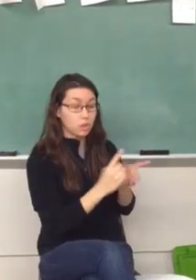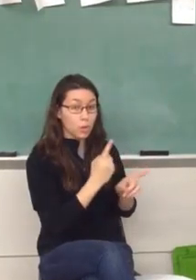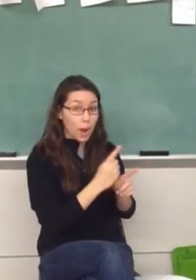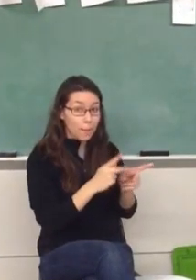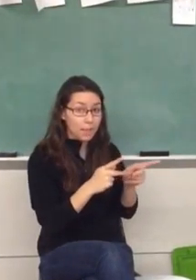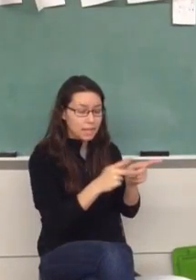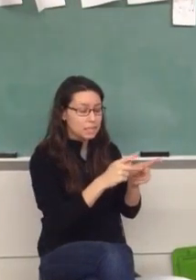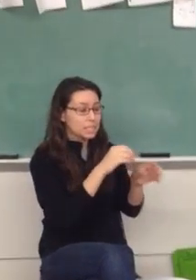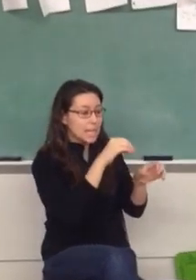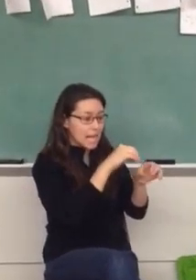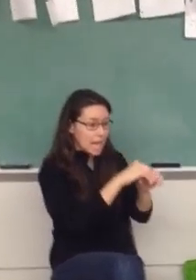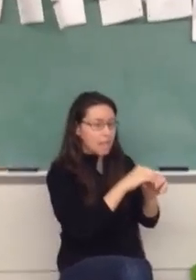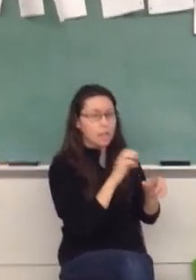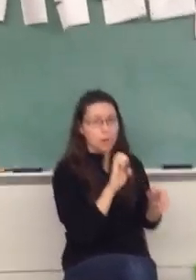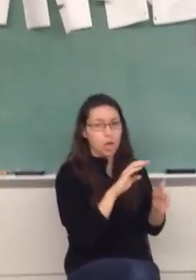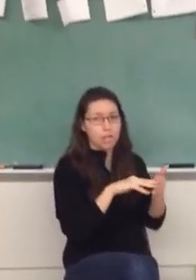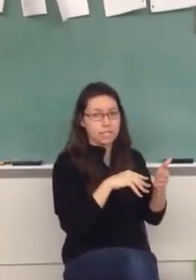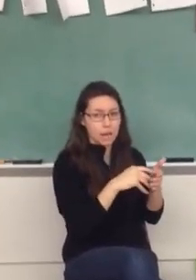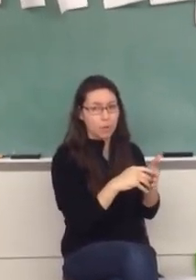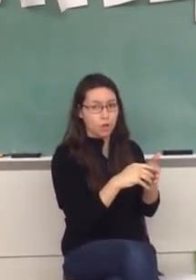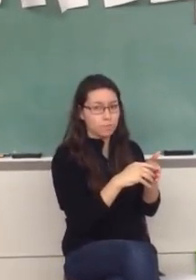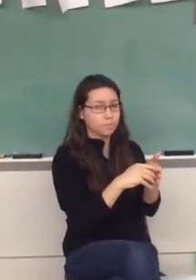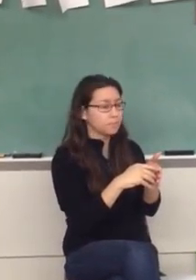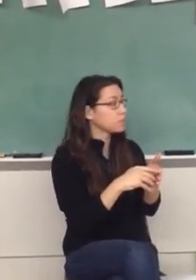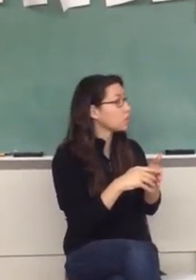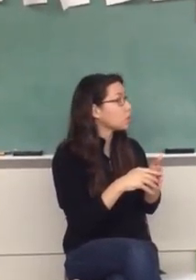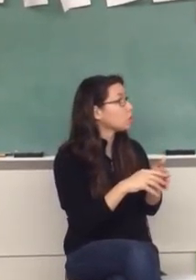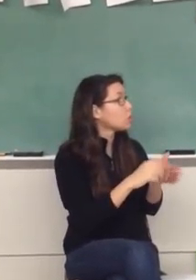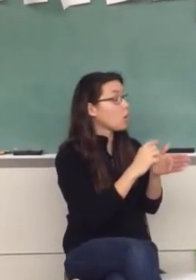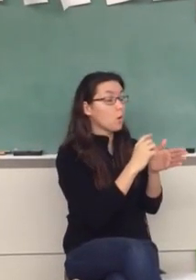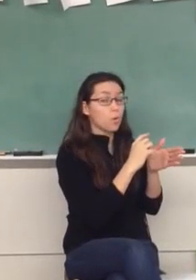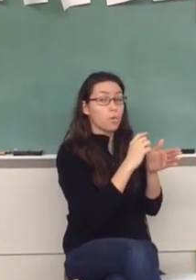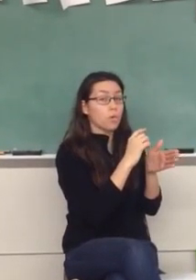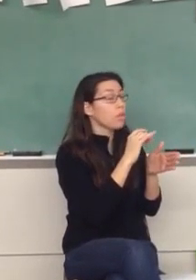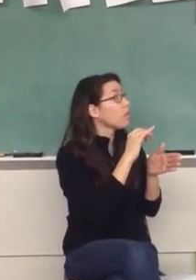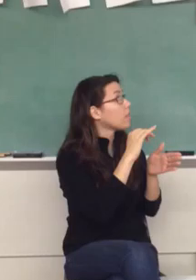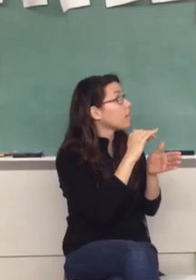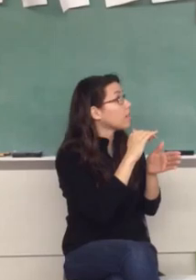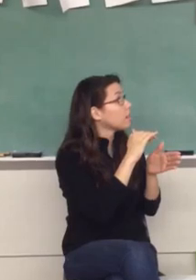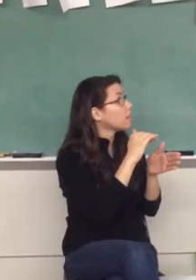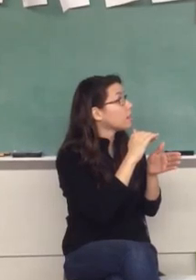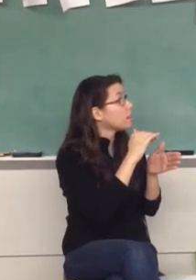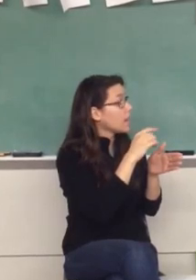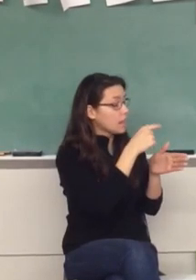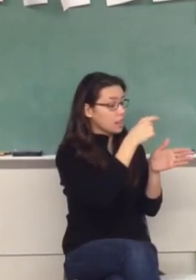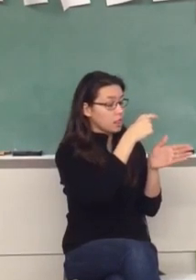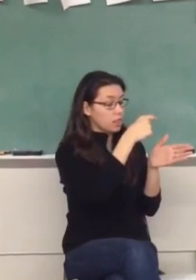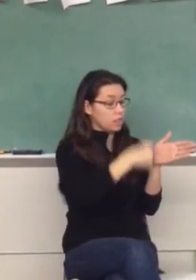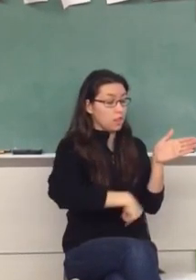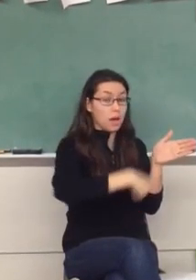So the periods are the long horizontal rows, and the groups are the up and down vertical rows. How many groups are